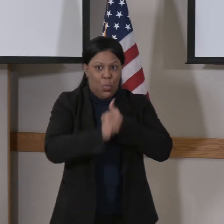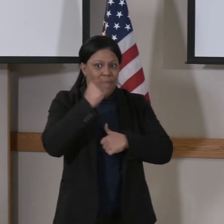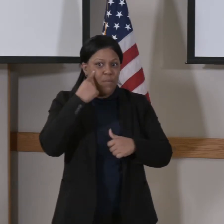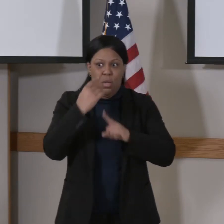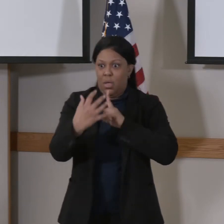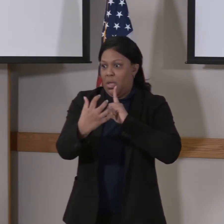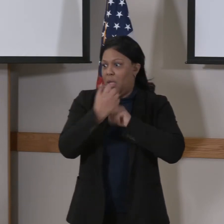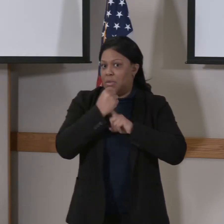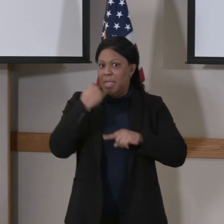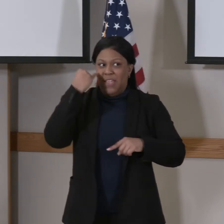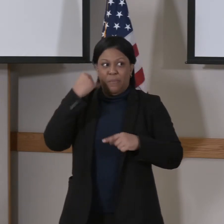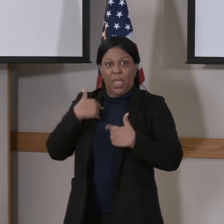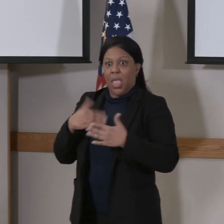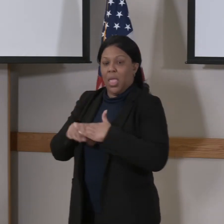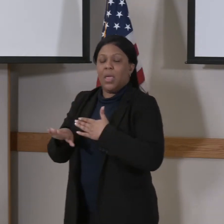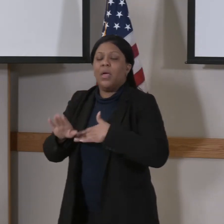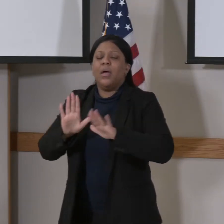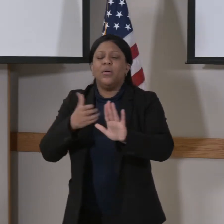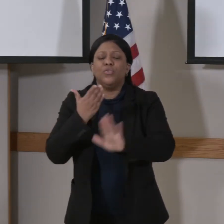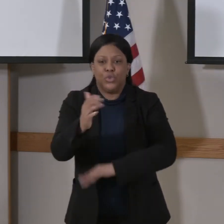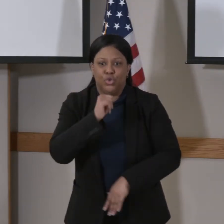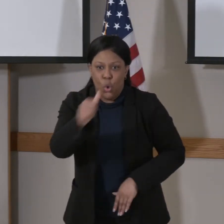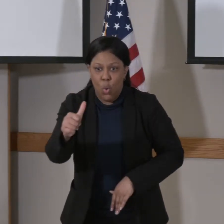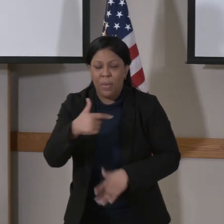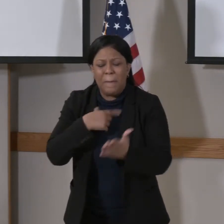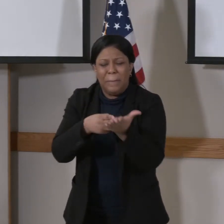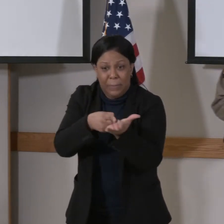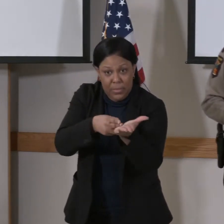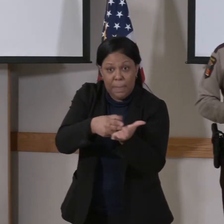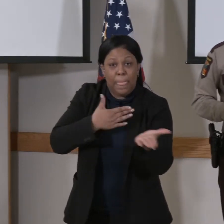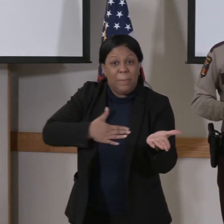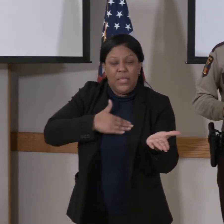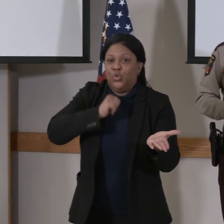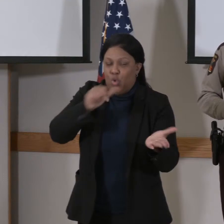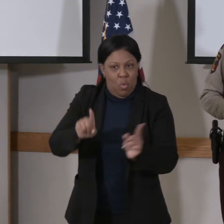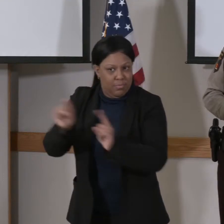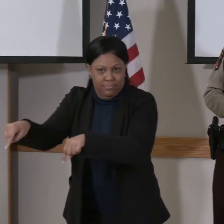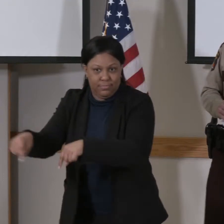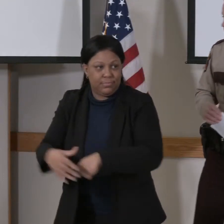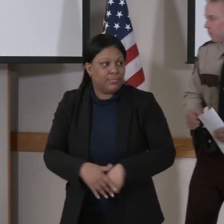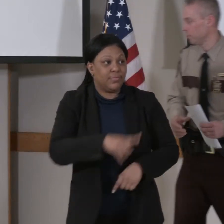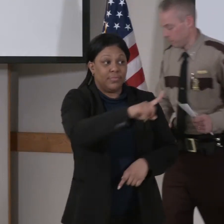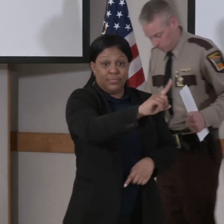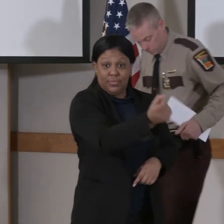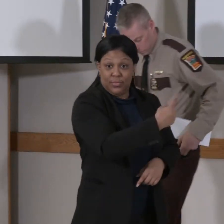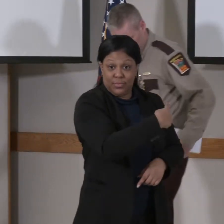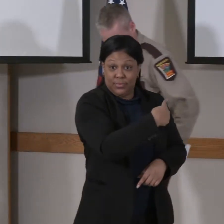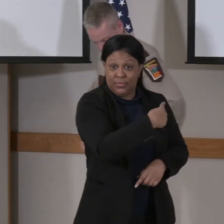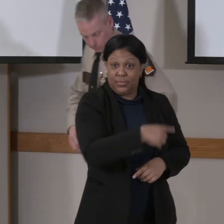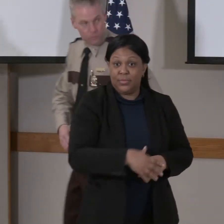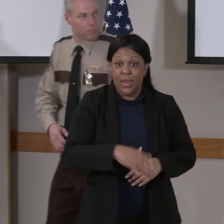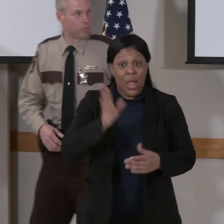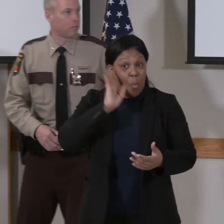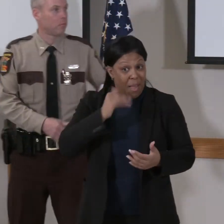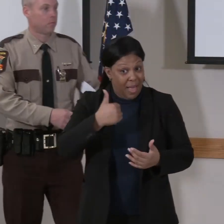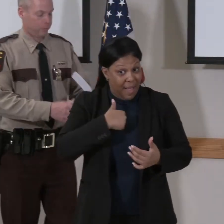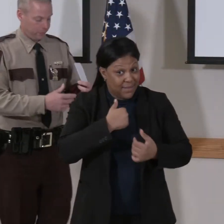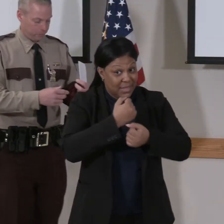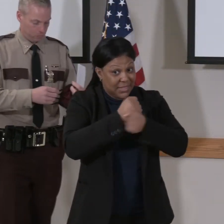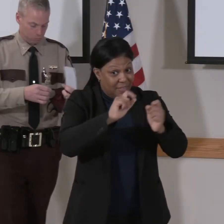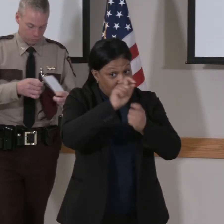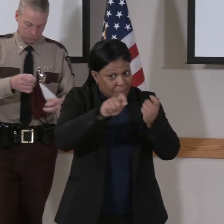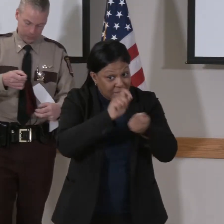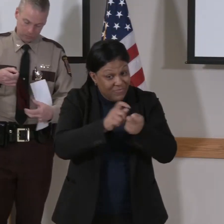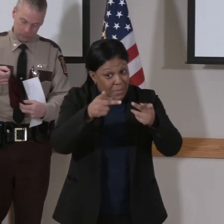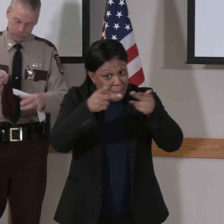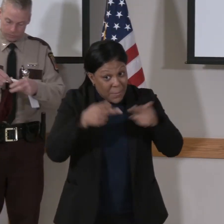that because it's dangerous. Are there going to be set people to protest in the downtown area? And if so, where are they